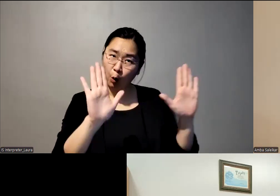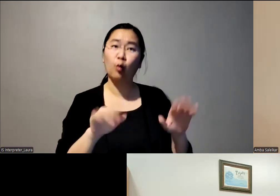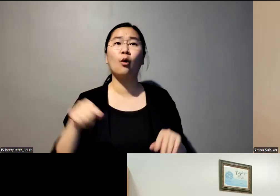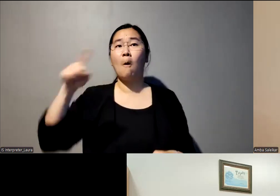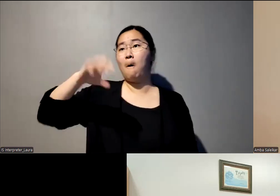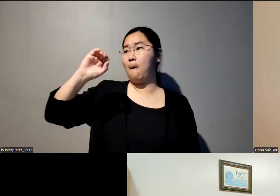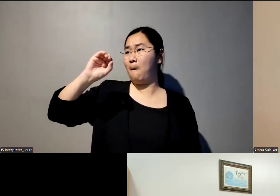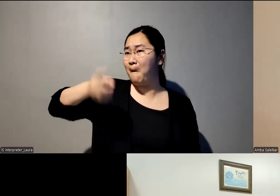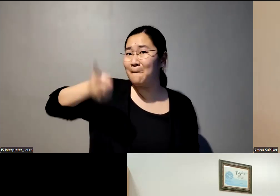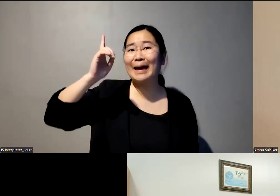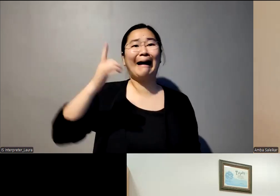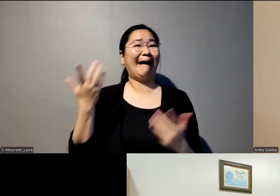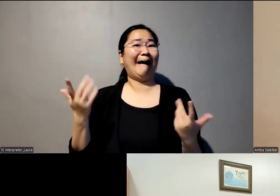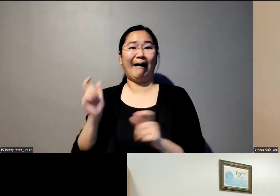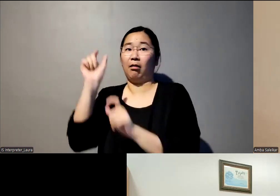it can prevent